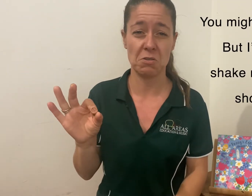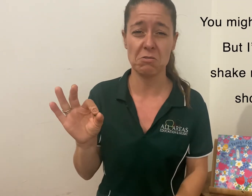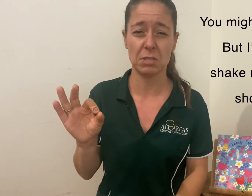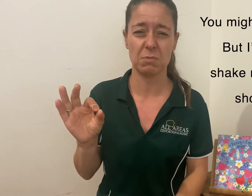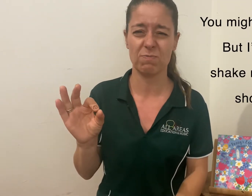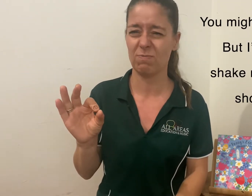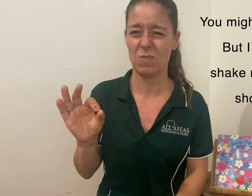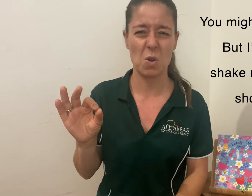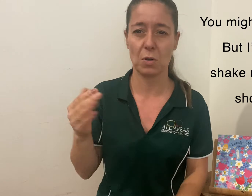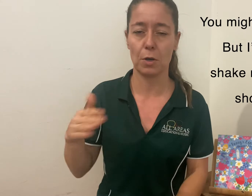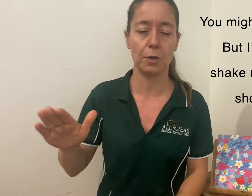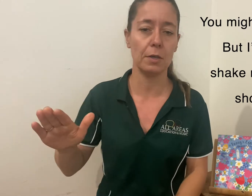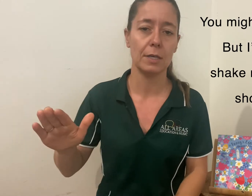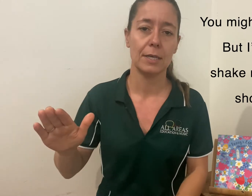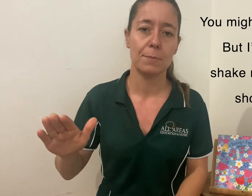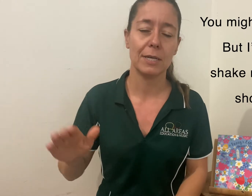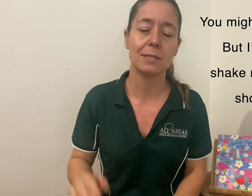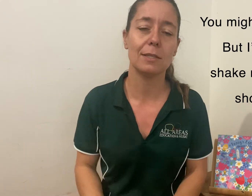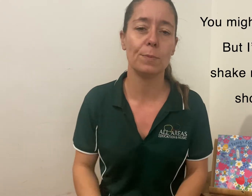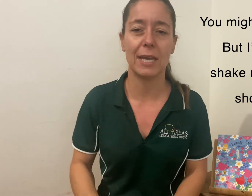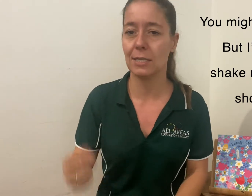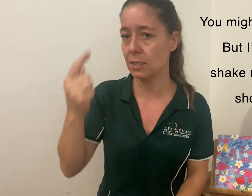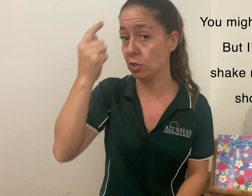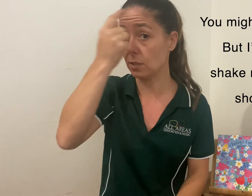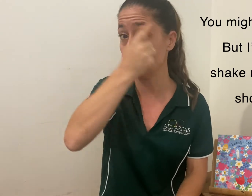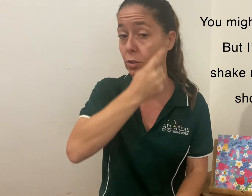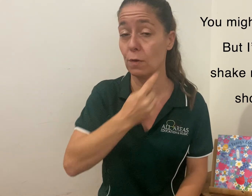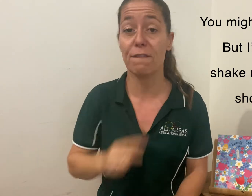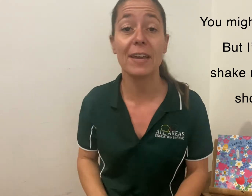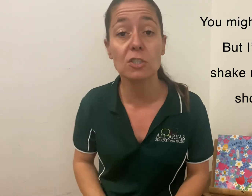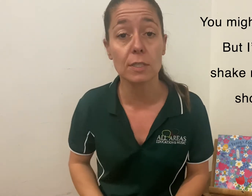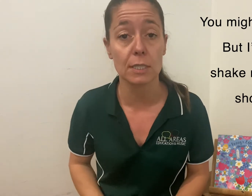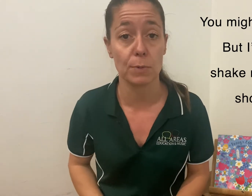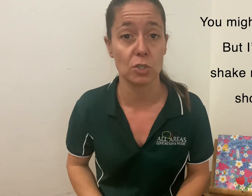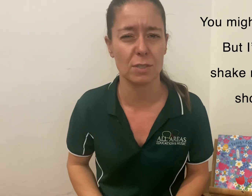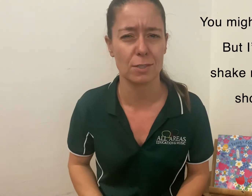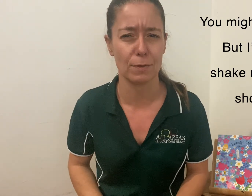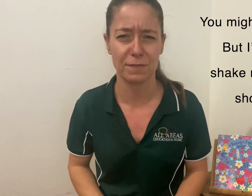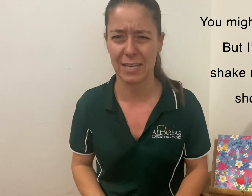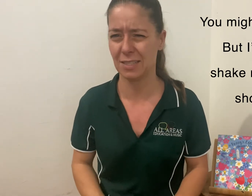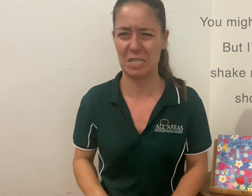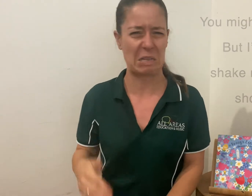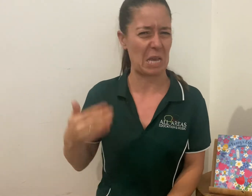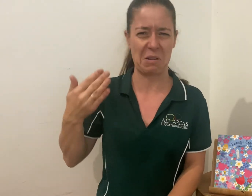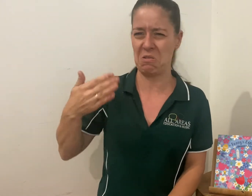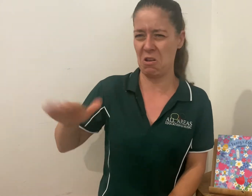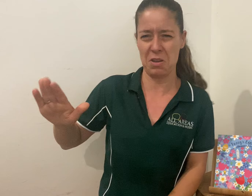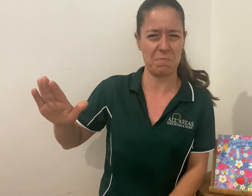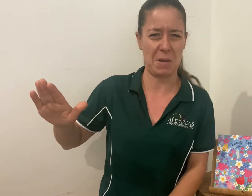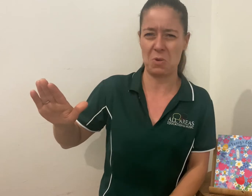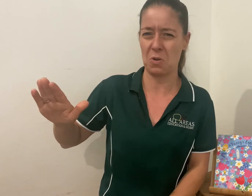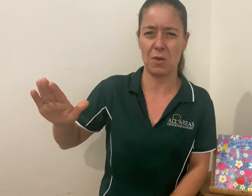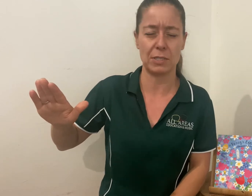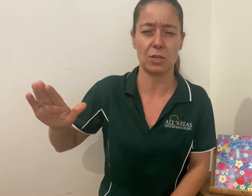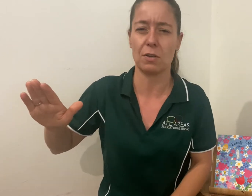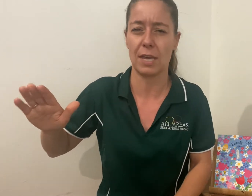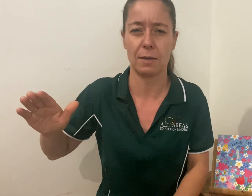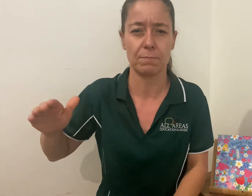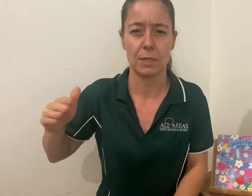not go, but it's a little bit easier just to use your facial expressions to reflect the sign, like, no, I'm not going to go there.